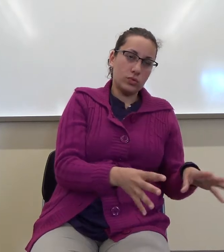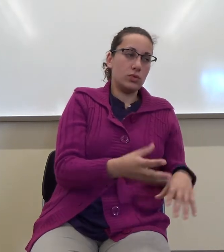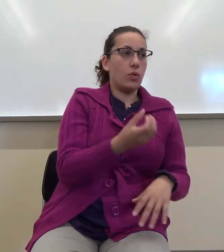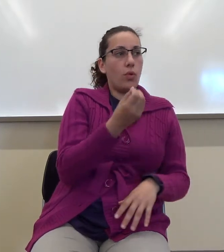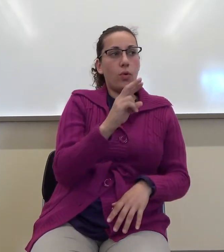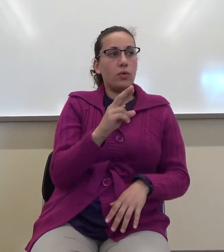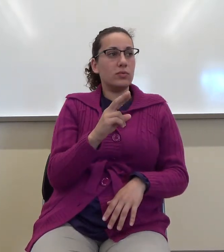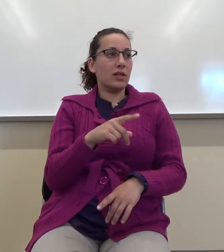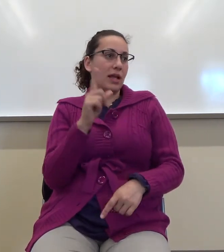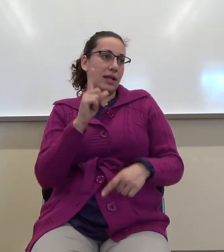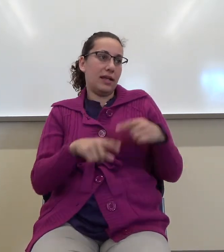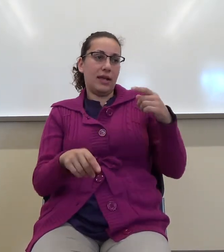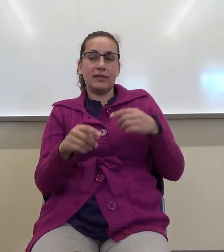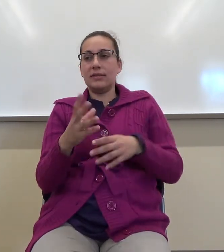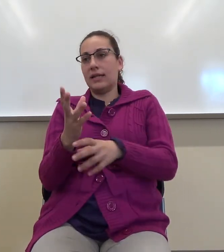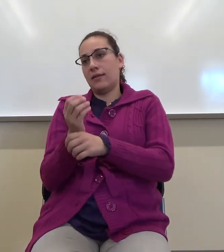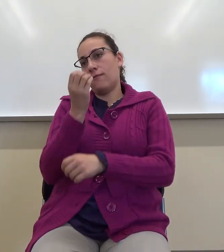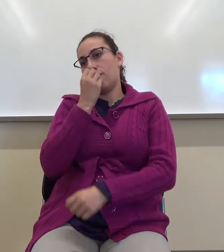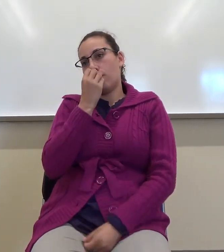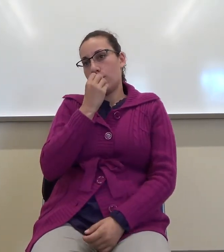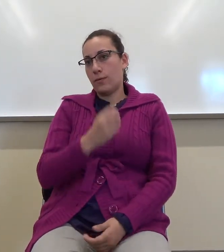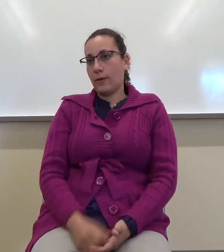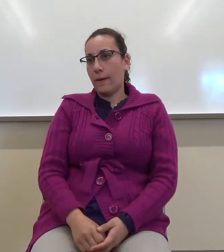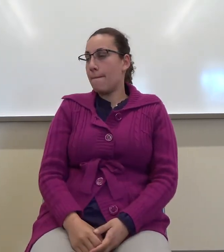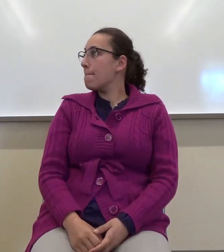so here's the first, and then this is an example.